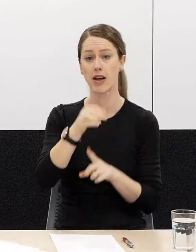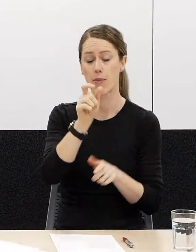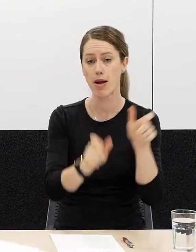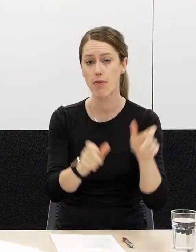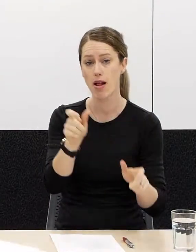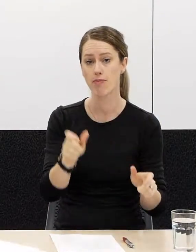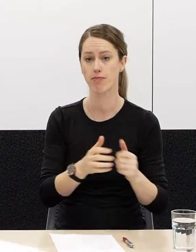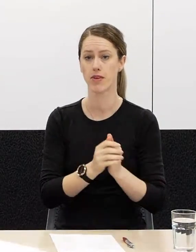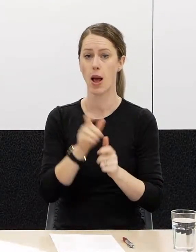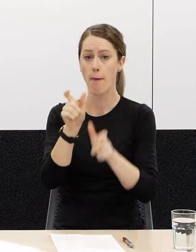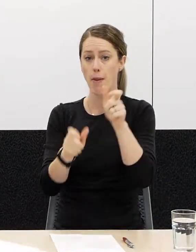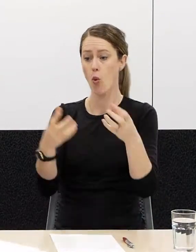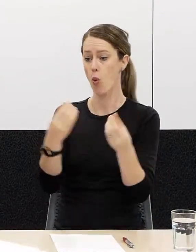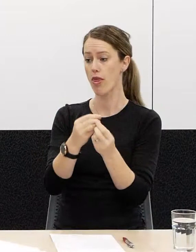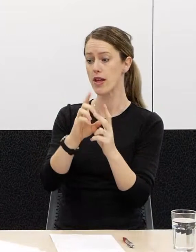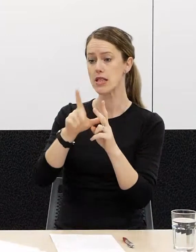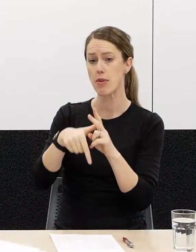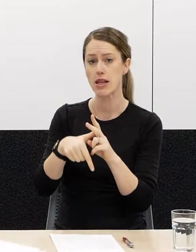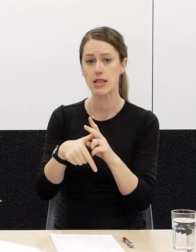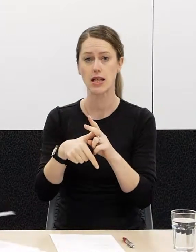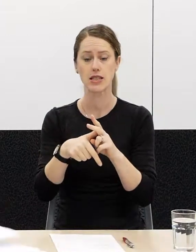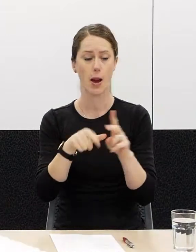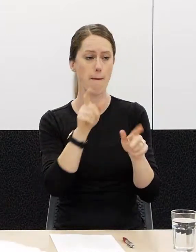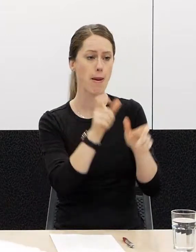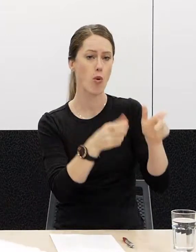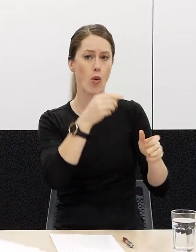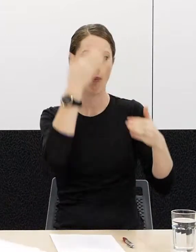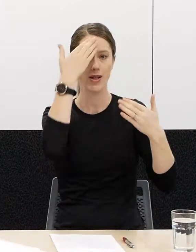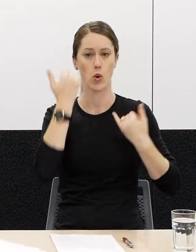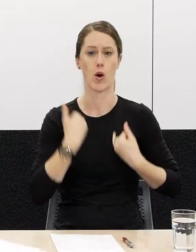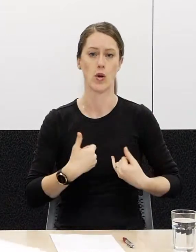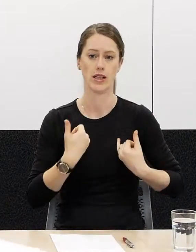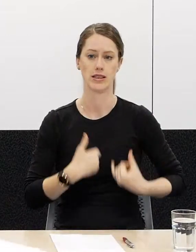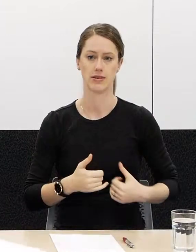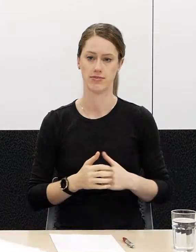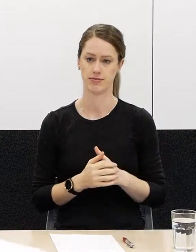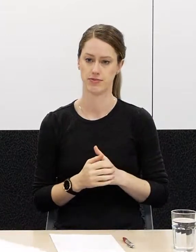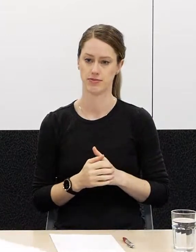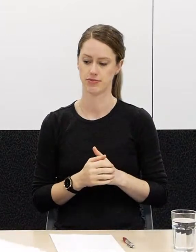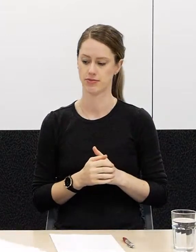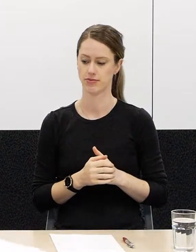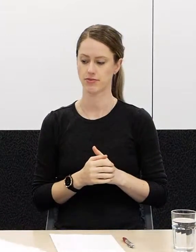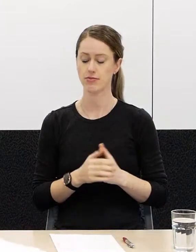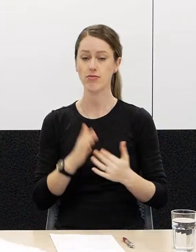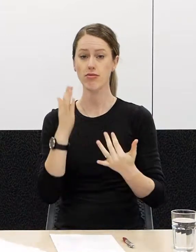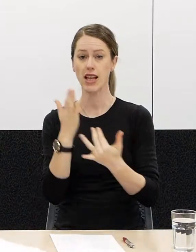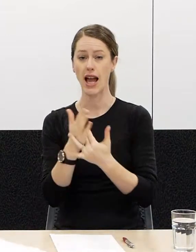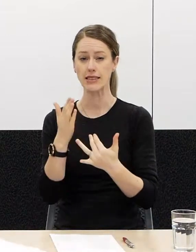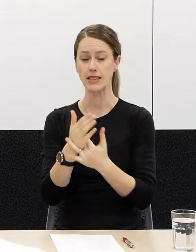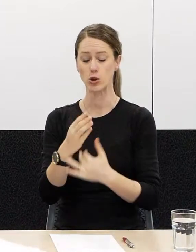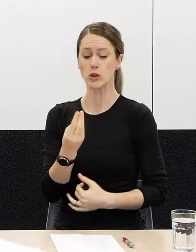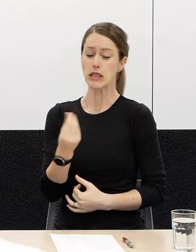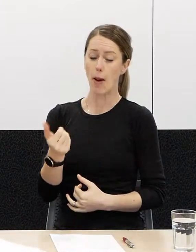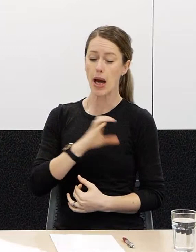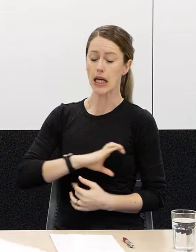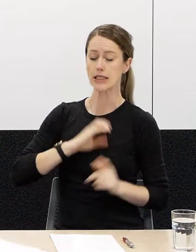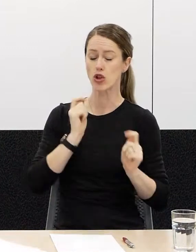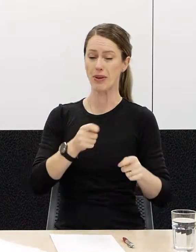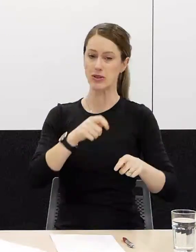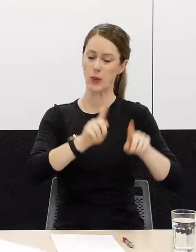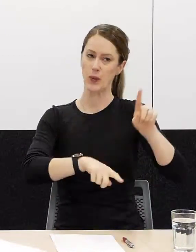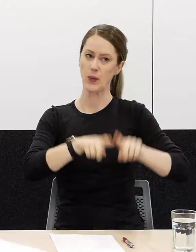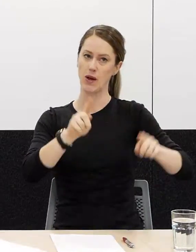people, people with disabilities, people with mental illness. Access to some cancer treatments differs across